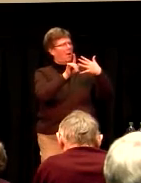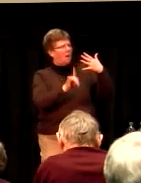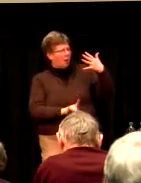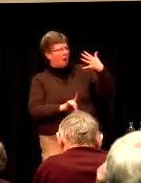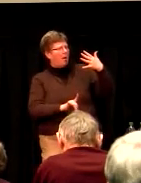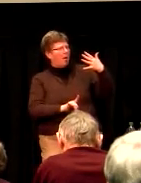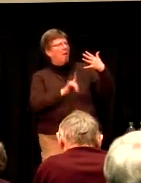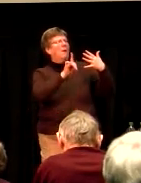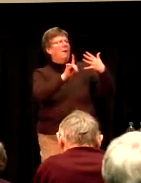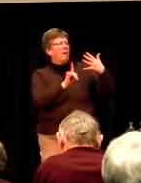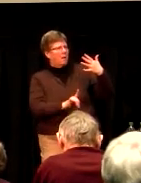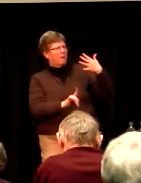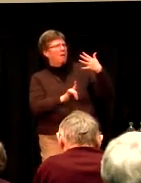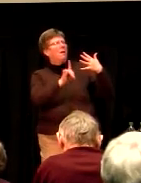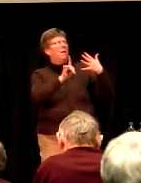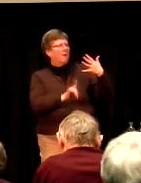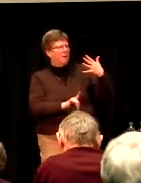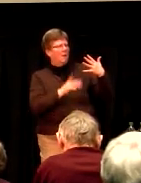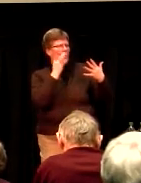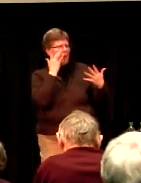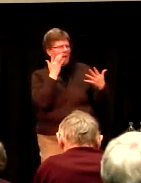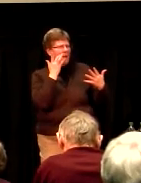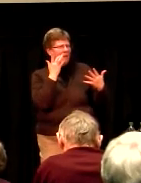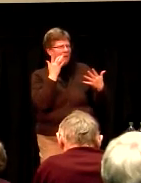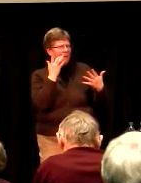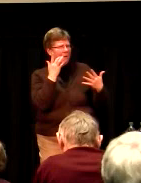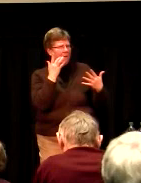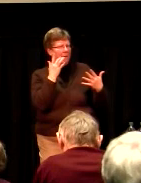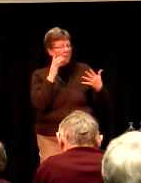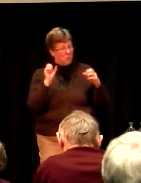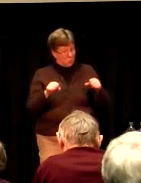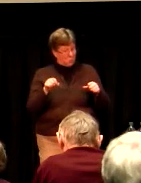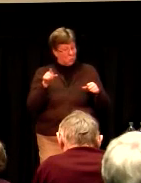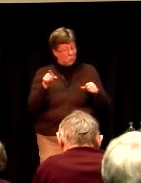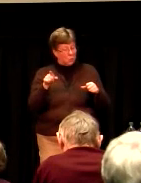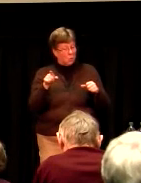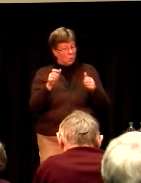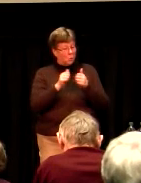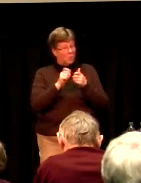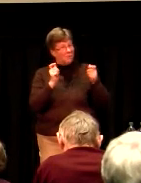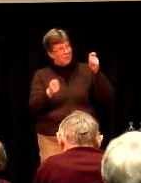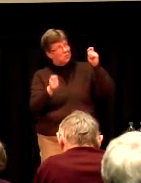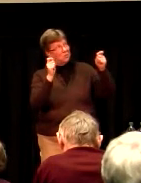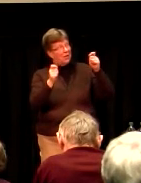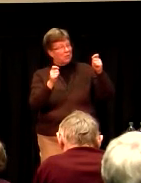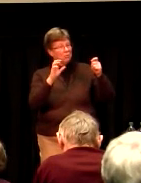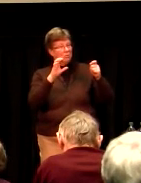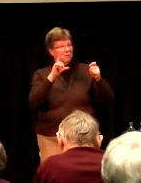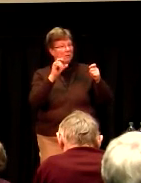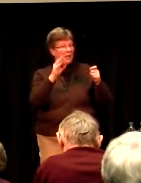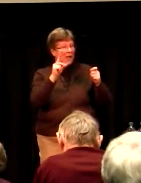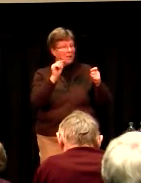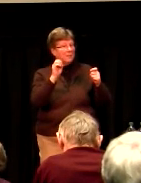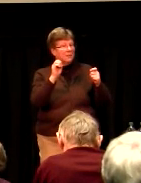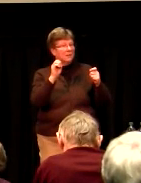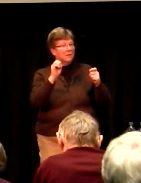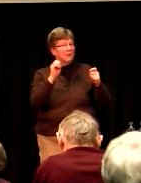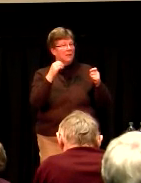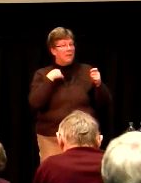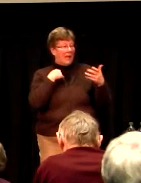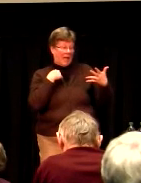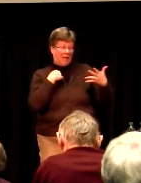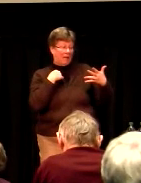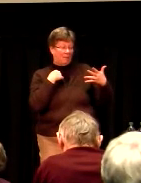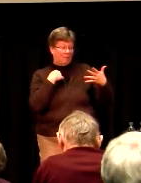there's anything about that that hints that could you, with a change in climate, have one of the other